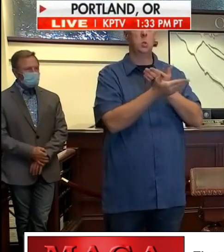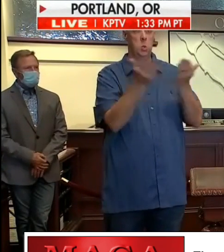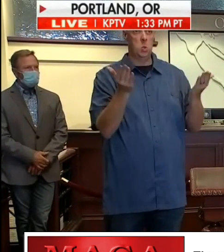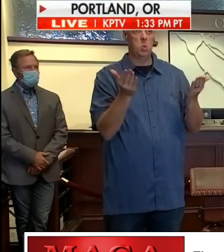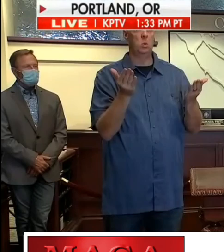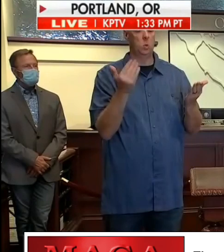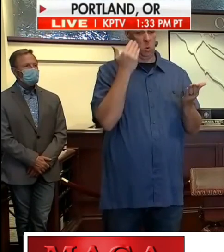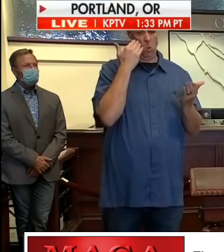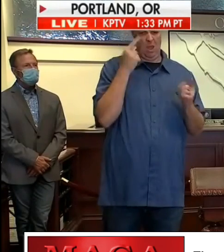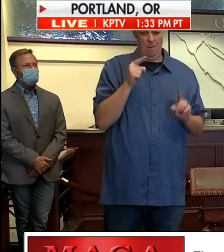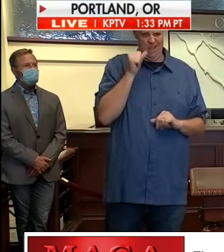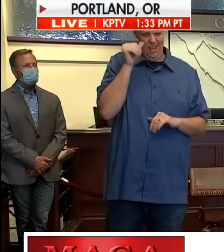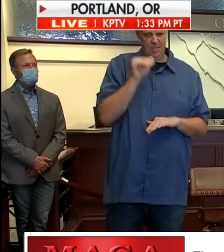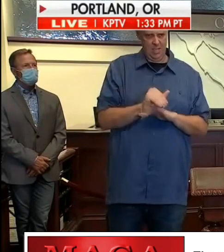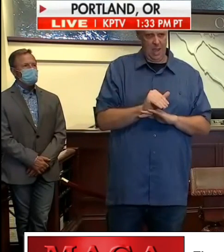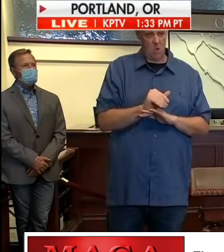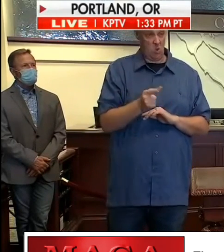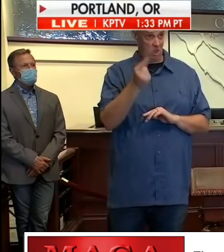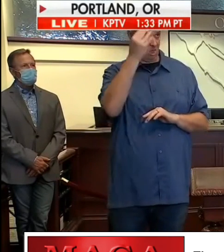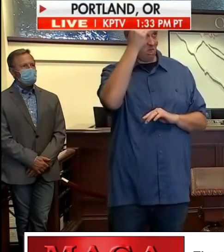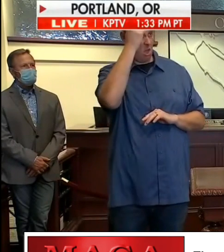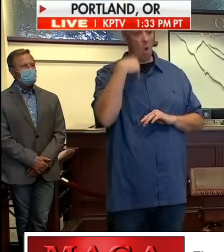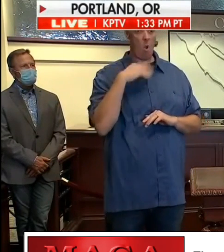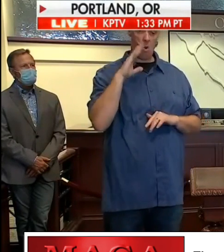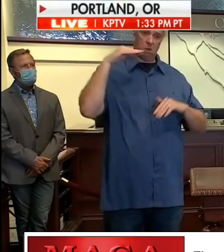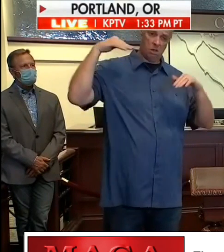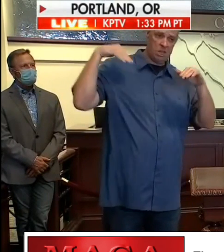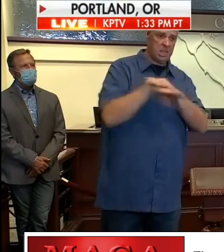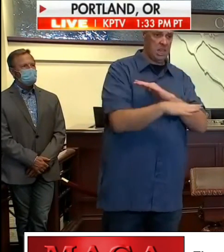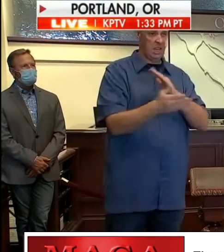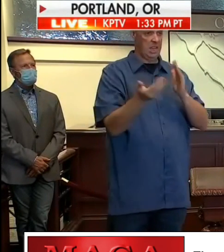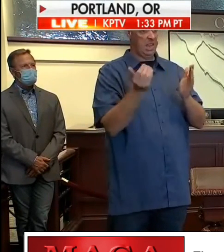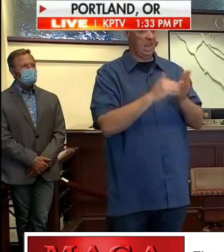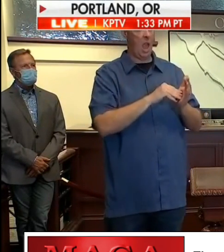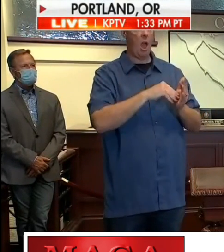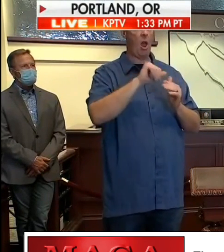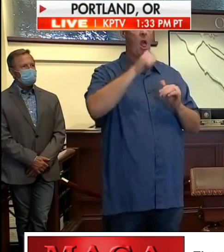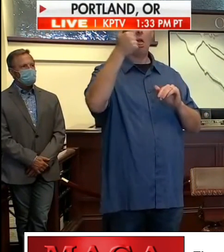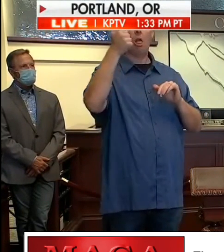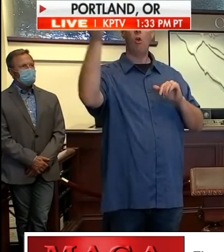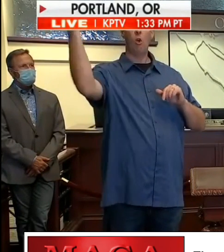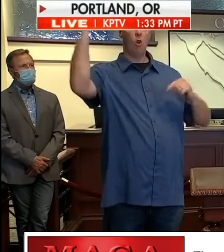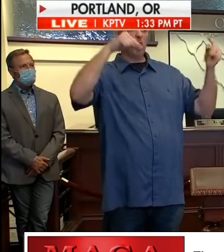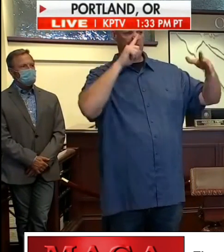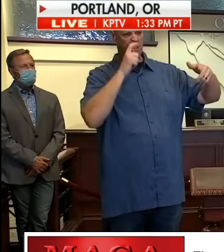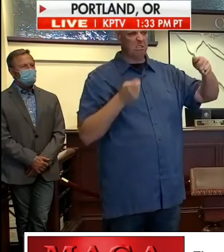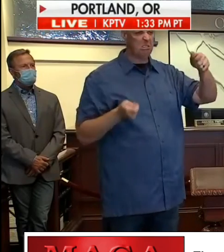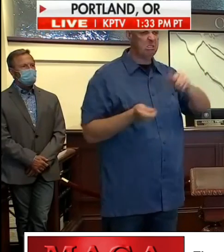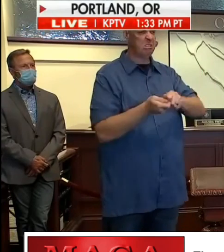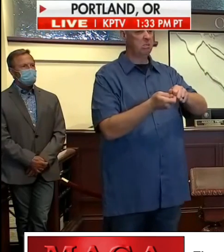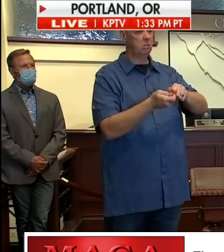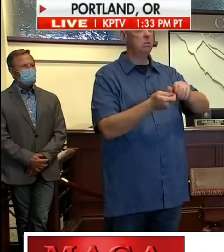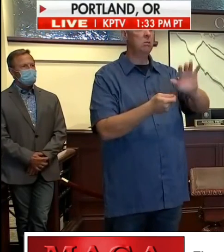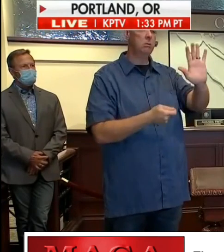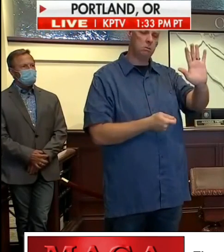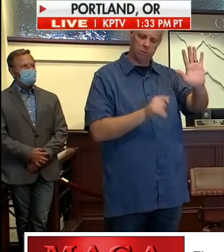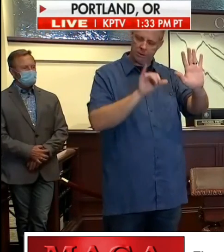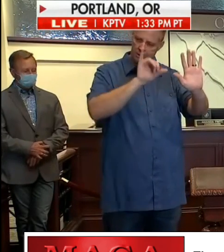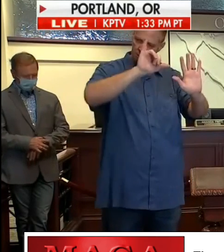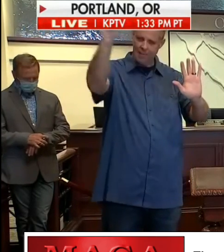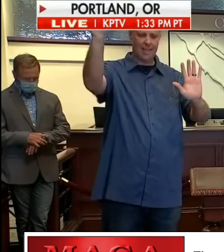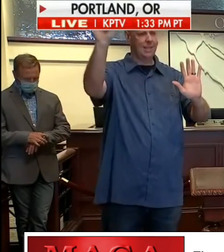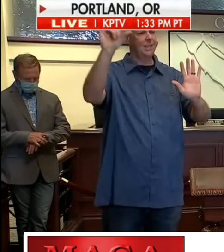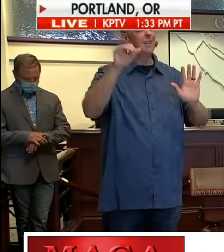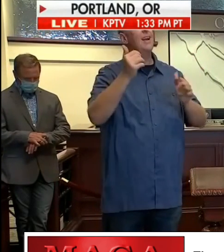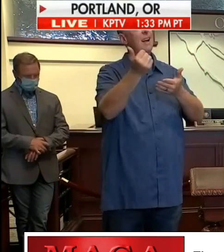happened last night, is if you're thinking you're going to come back into our city from somewhere else to seek retribution, I'm telling you to stay away. Work with